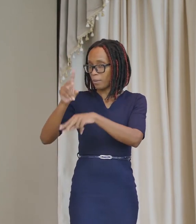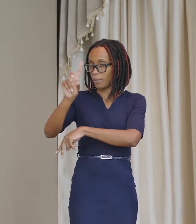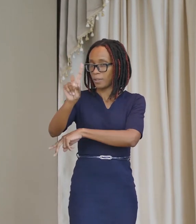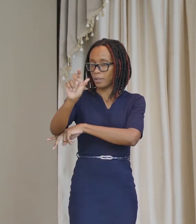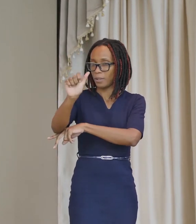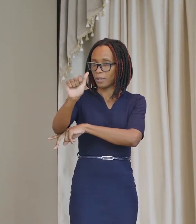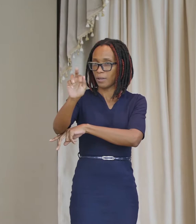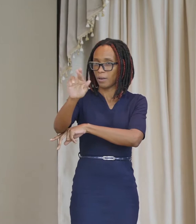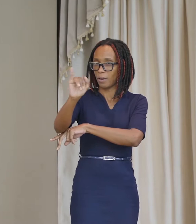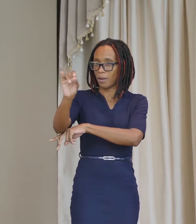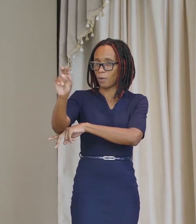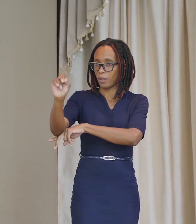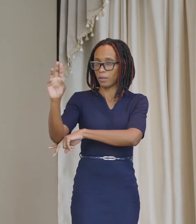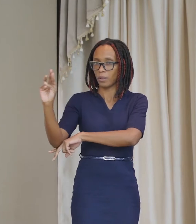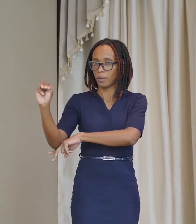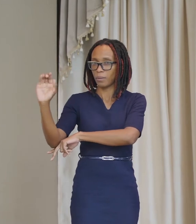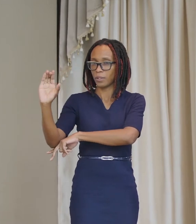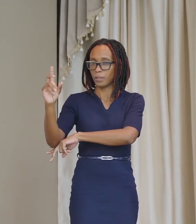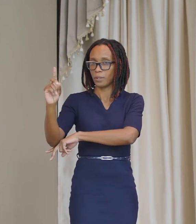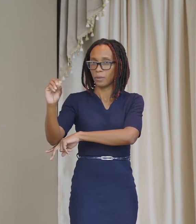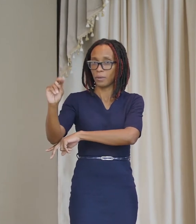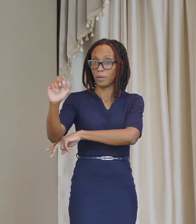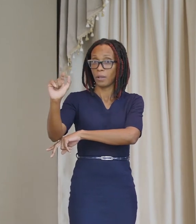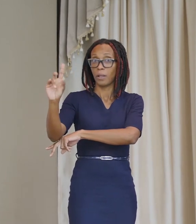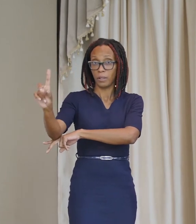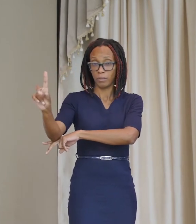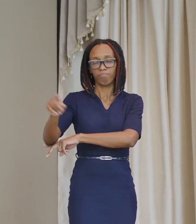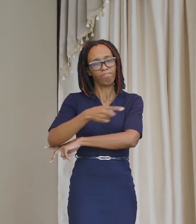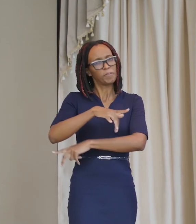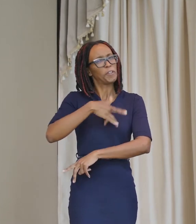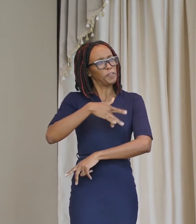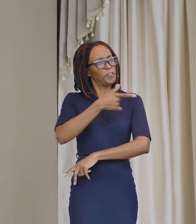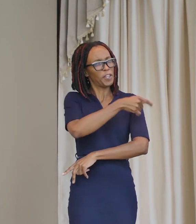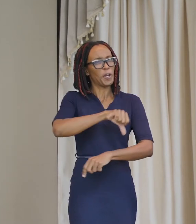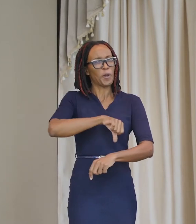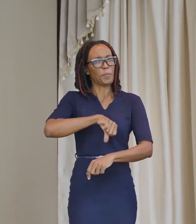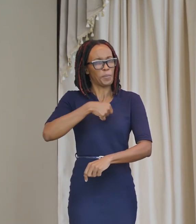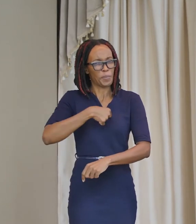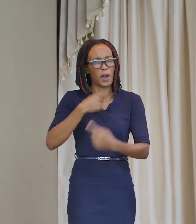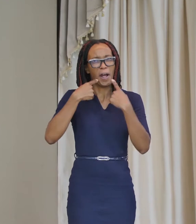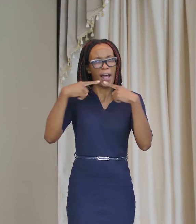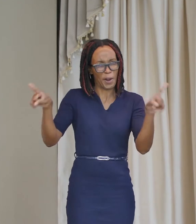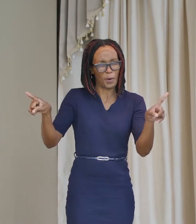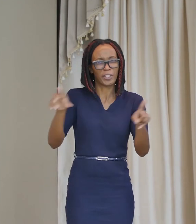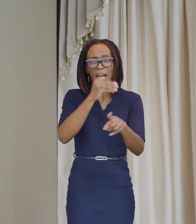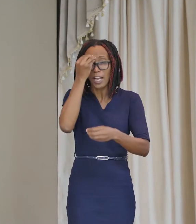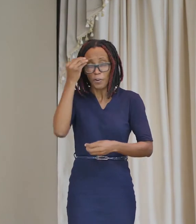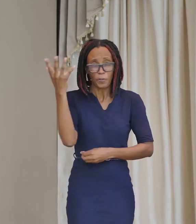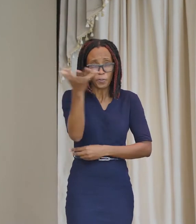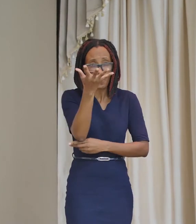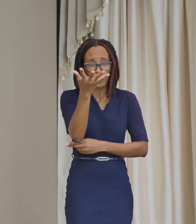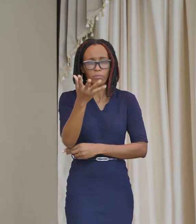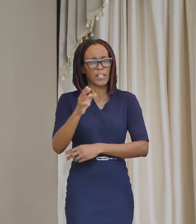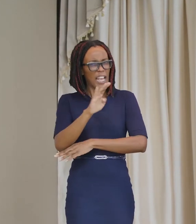Darian McDonald. So it is my privilege to announce and to let you know, as part